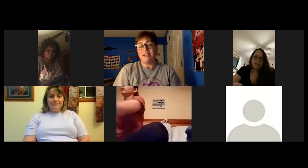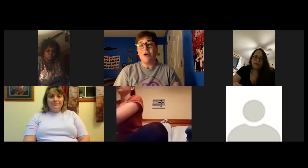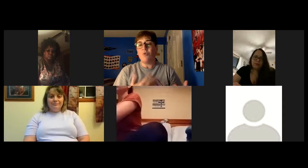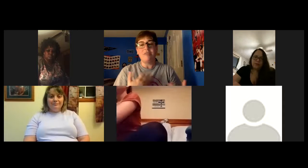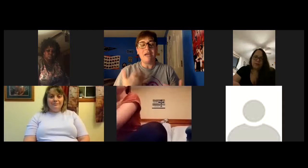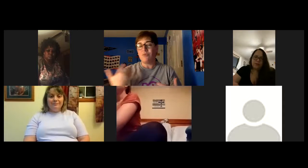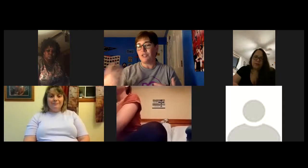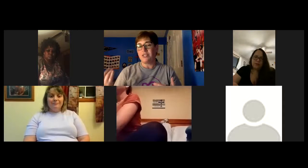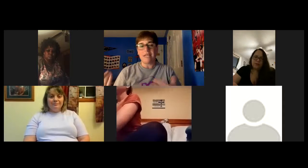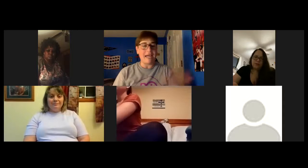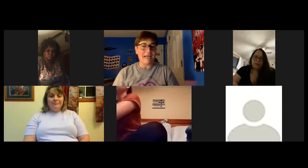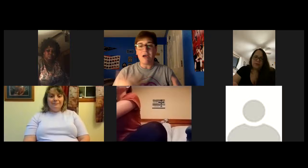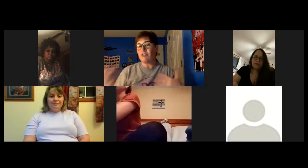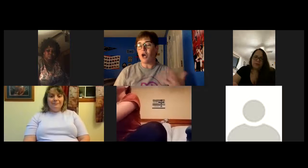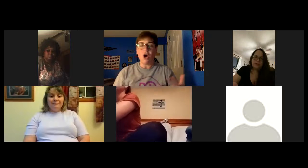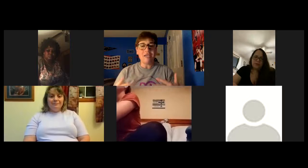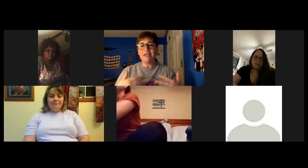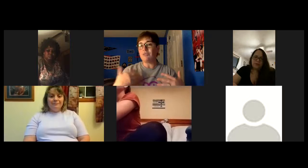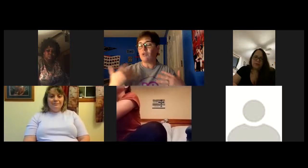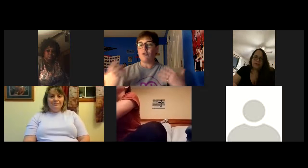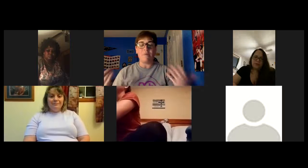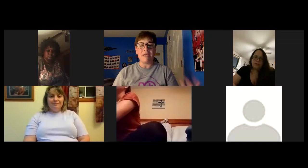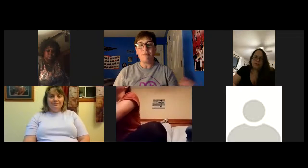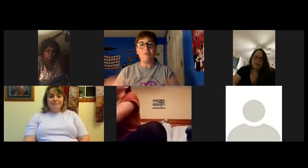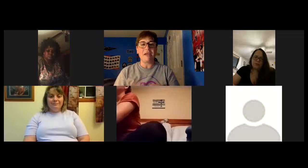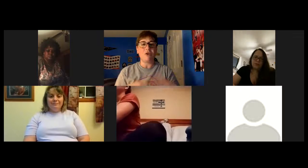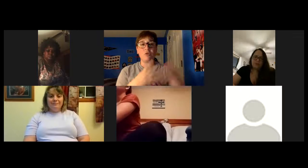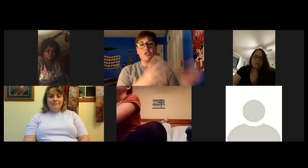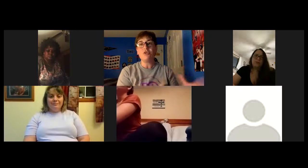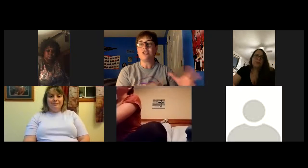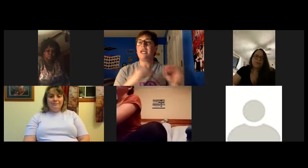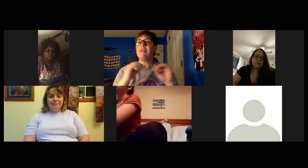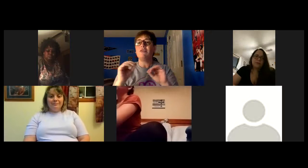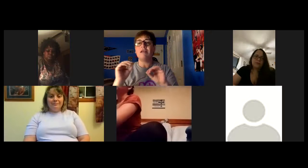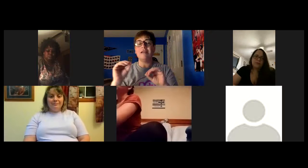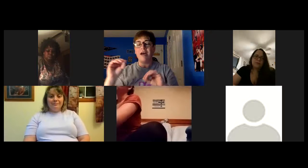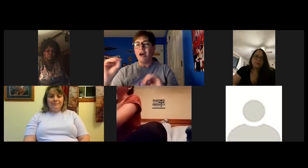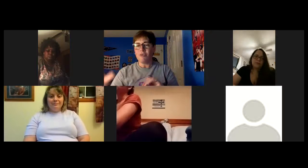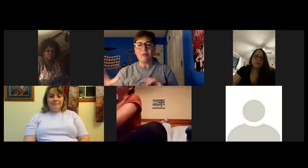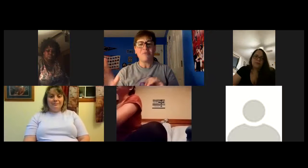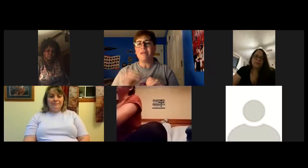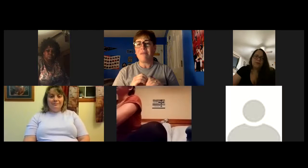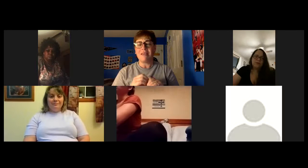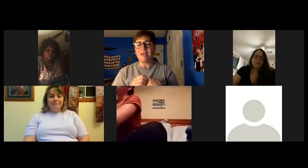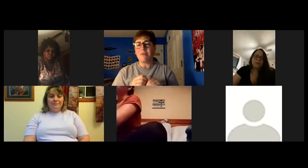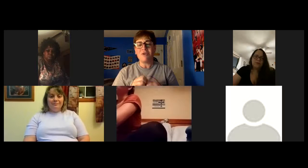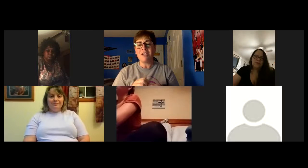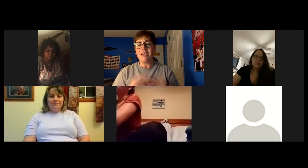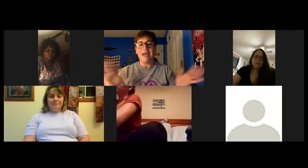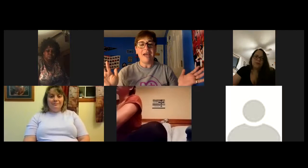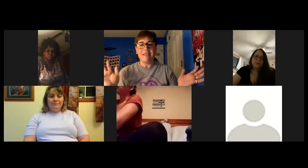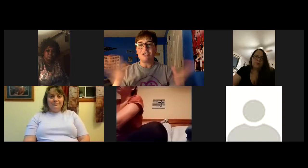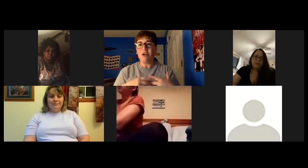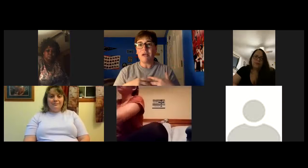night where they were just hanging out, talking. It was a group of people that go to a church together and other people they'd met in the